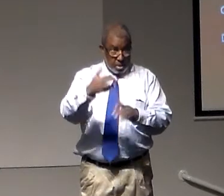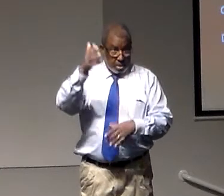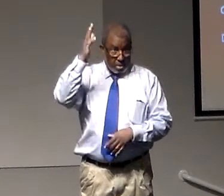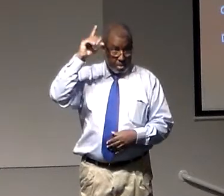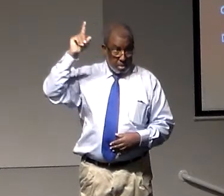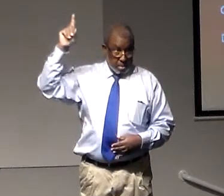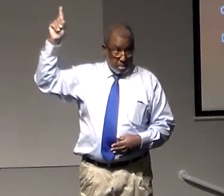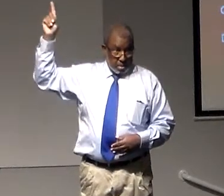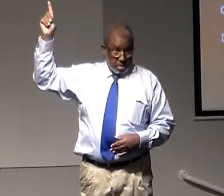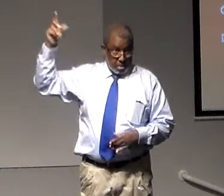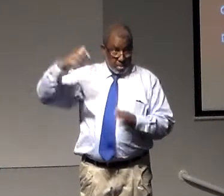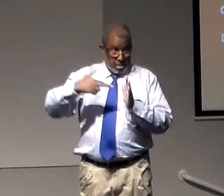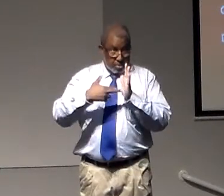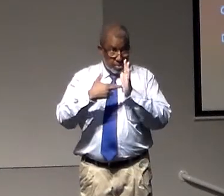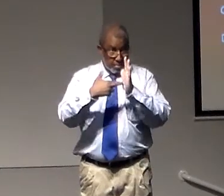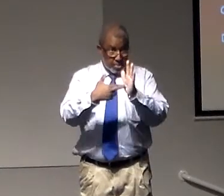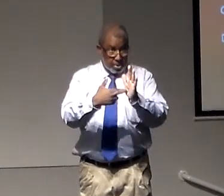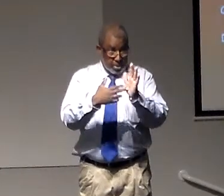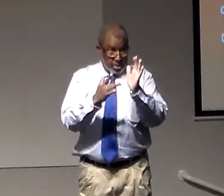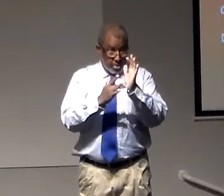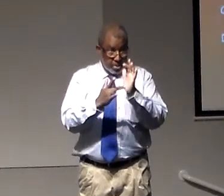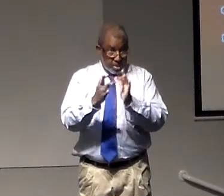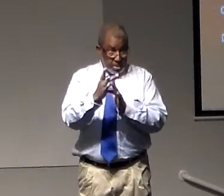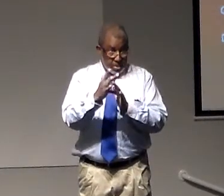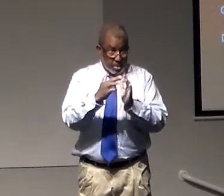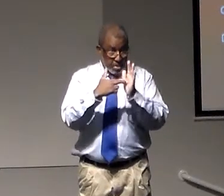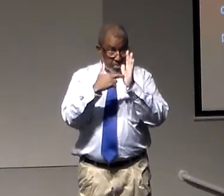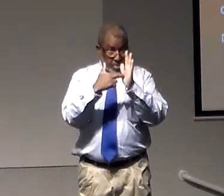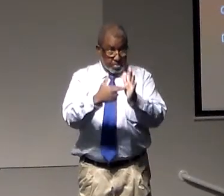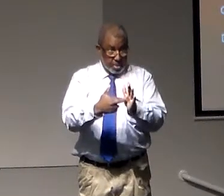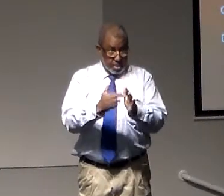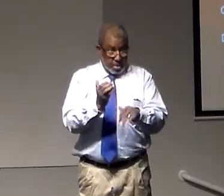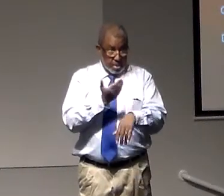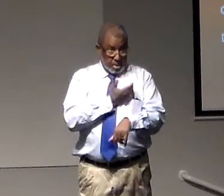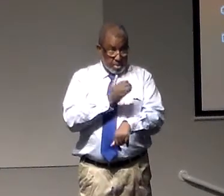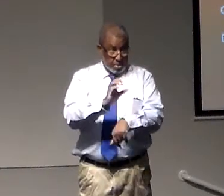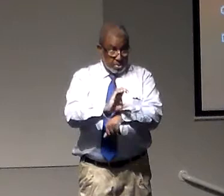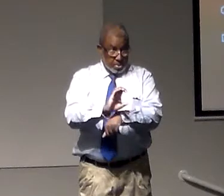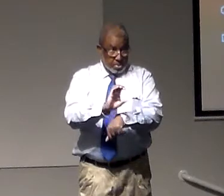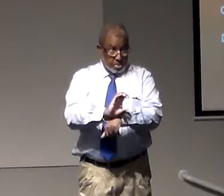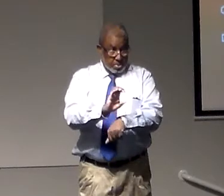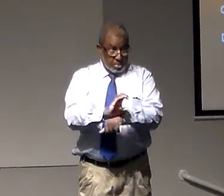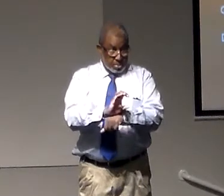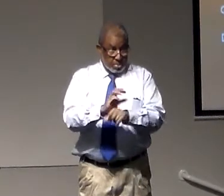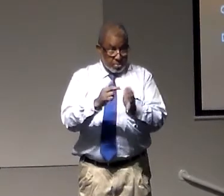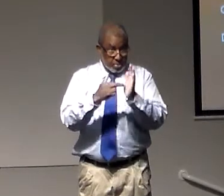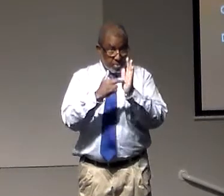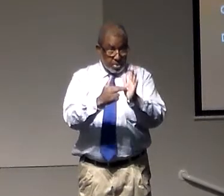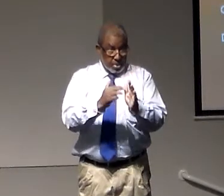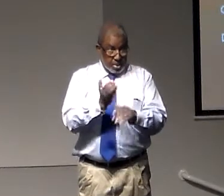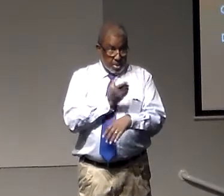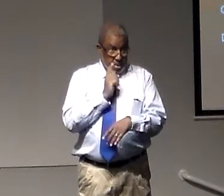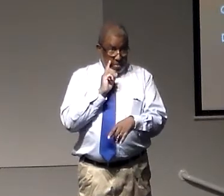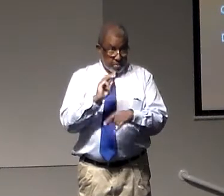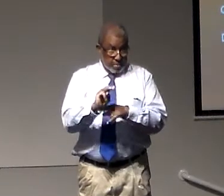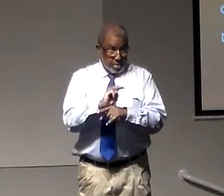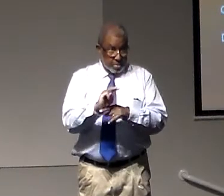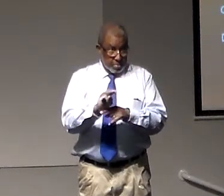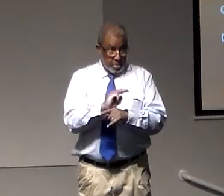Well, I represent God, and I represent Jesus. I represent our church. I